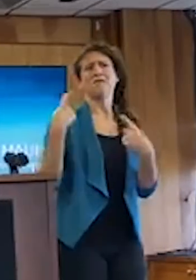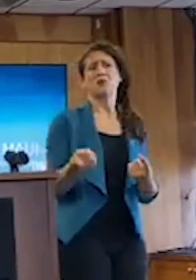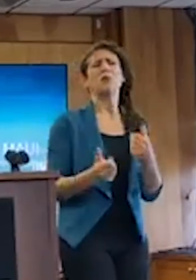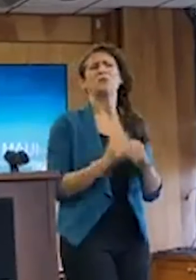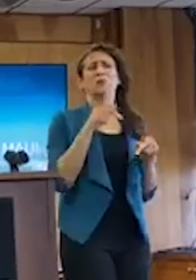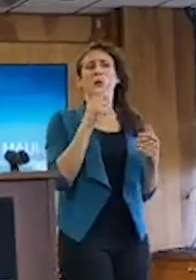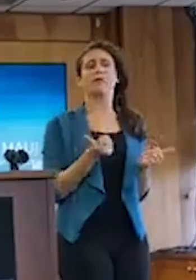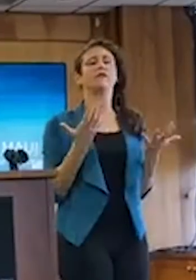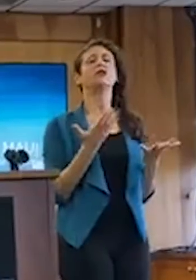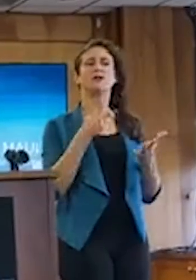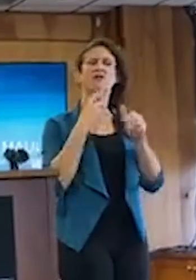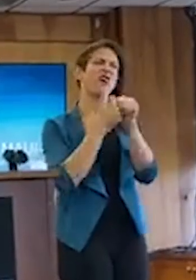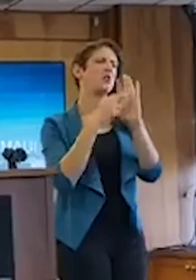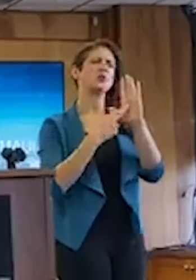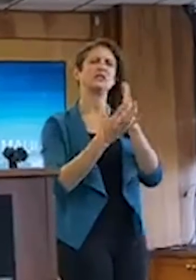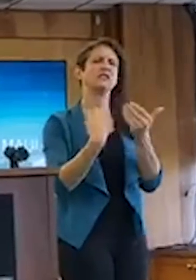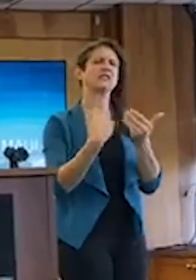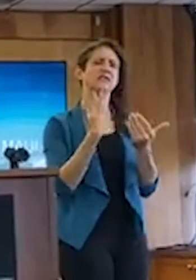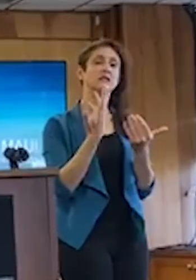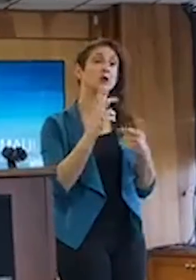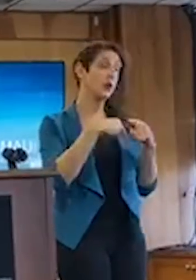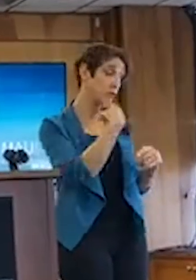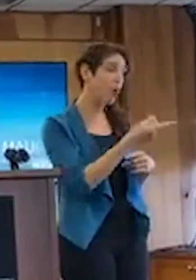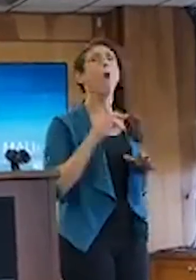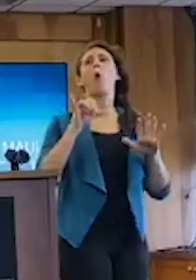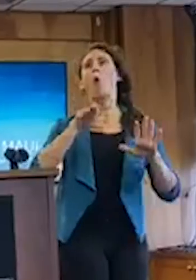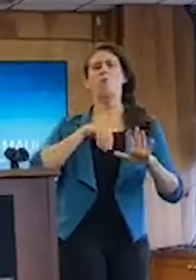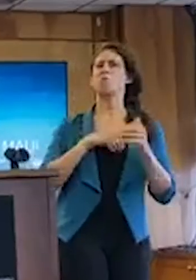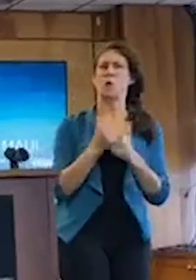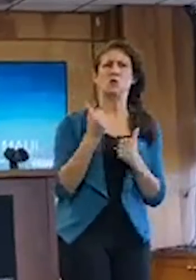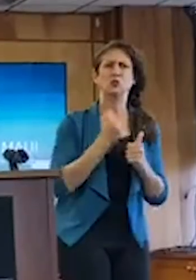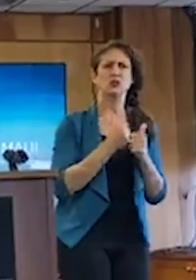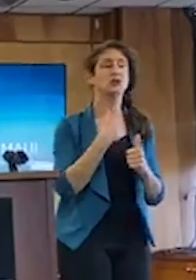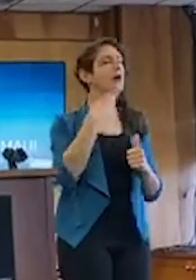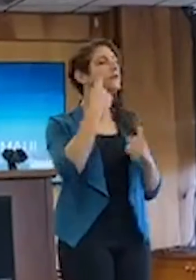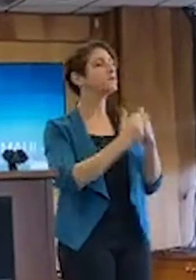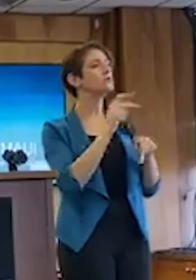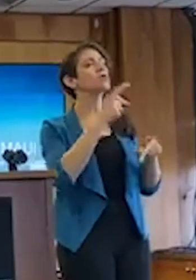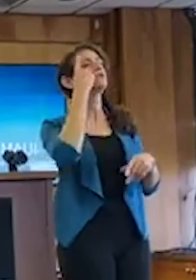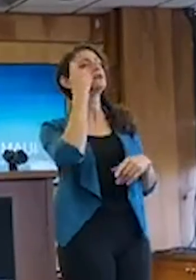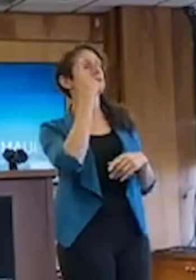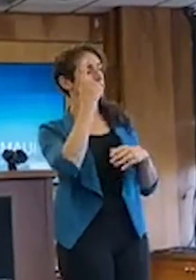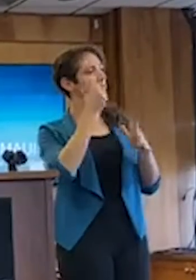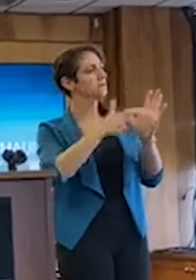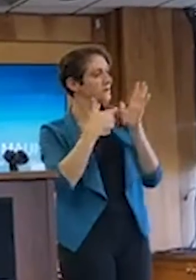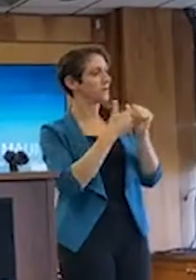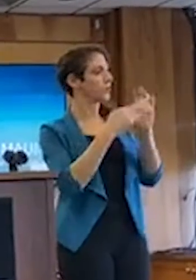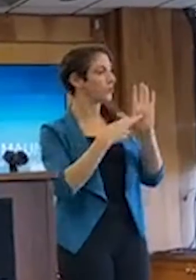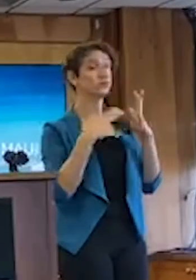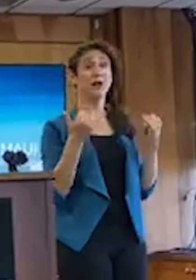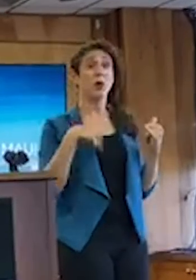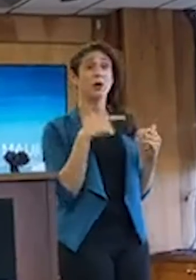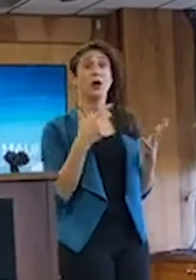little resistance. And I believe that most of the good people understand what needs to be done. But we are working on a program to